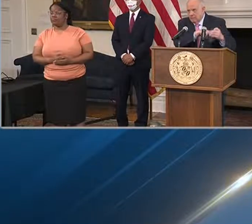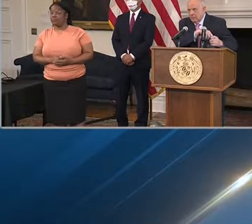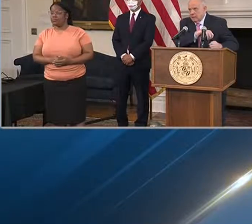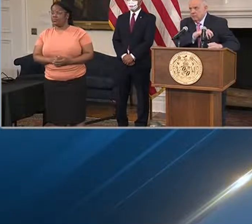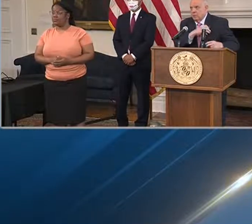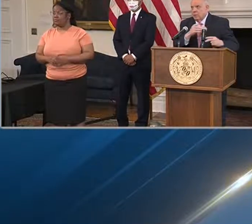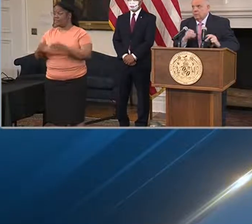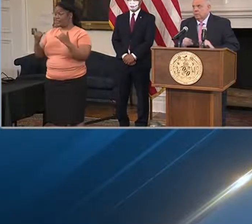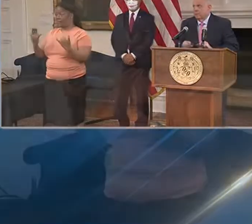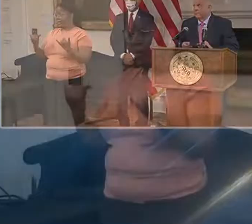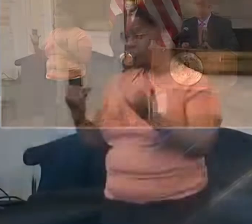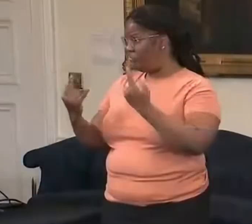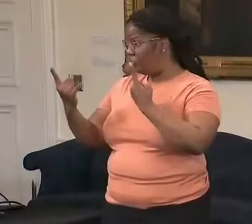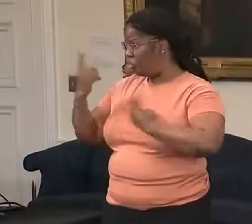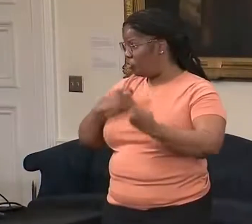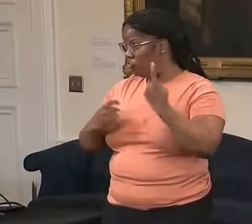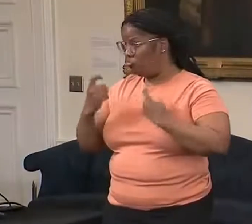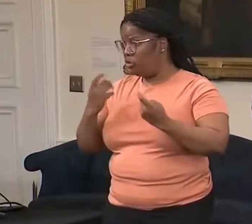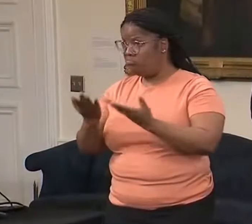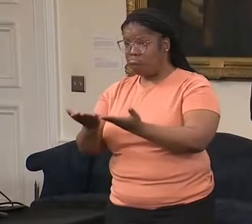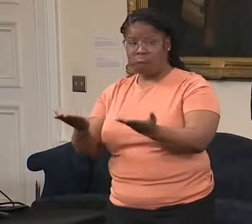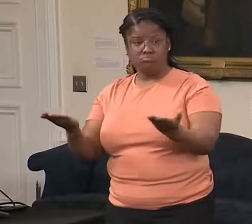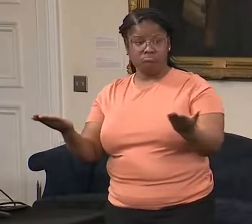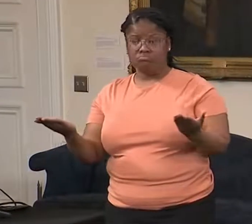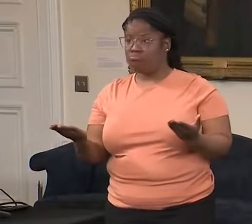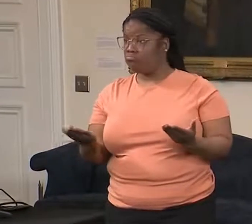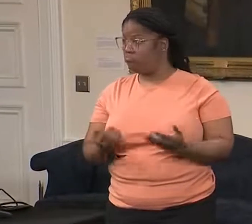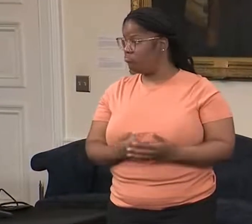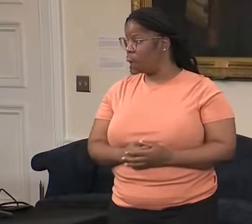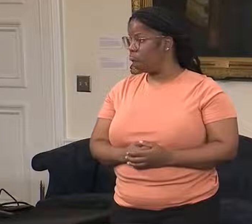With that, we'd be happy to take a few questions. Governor,